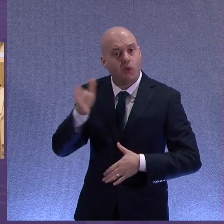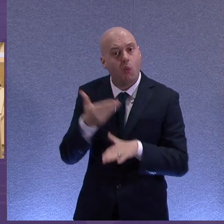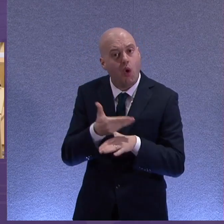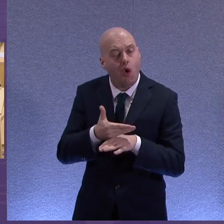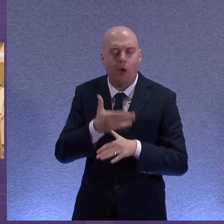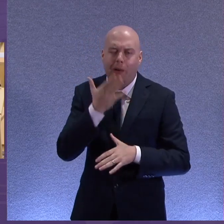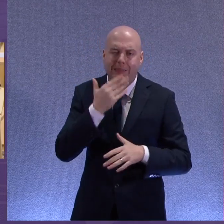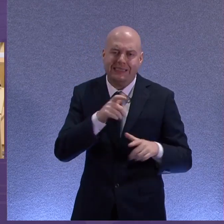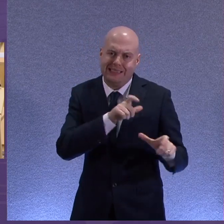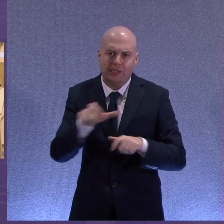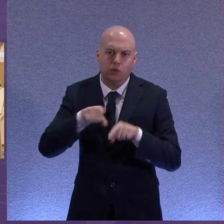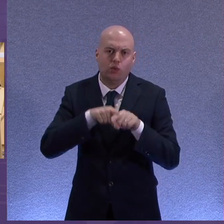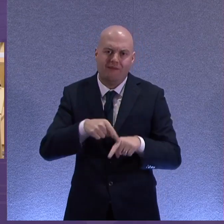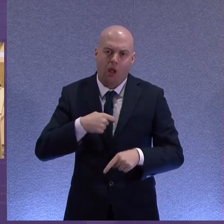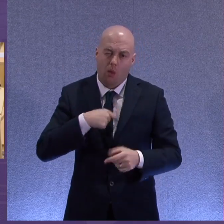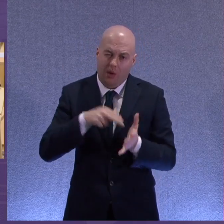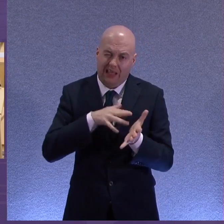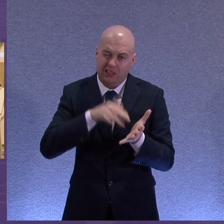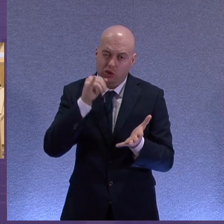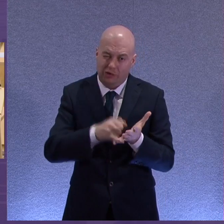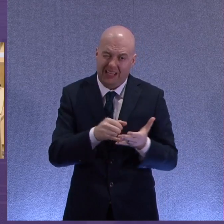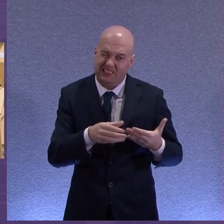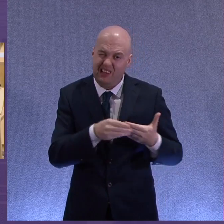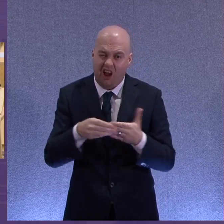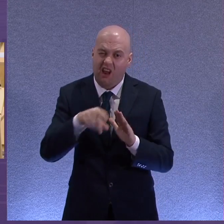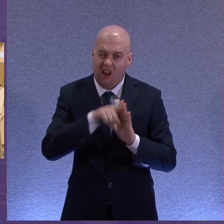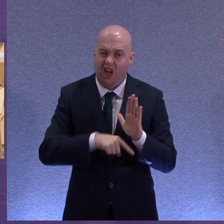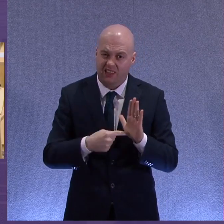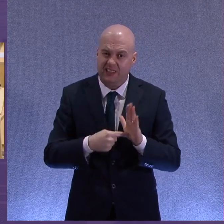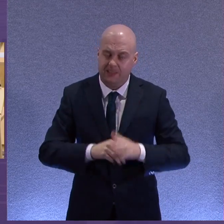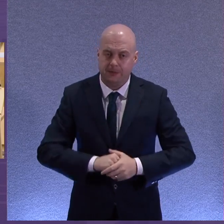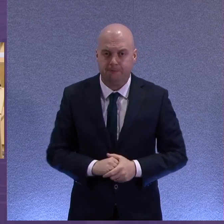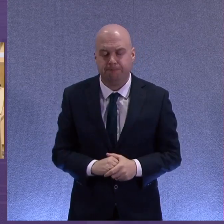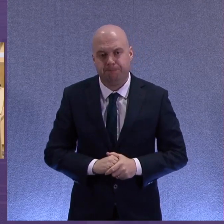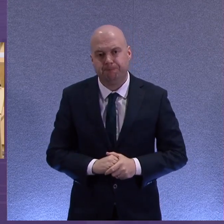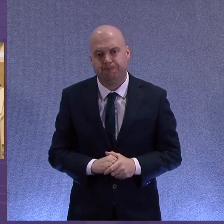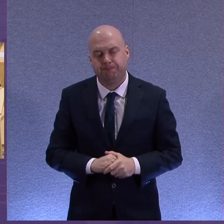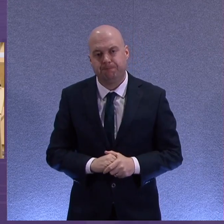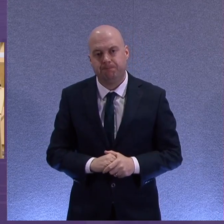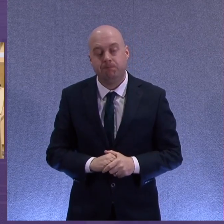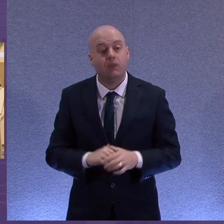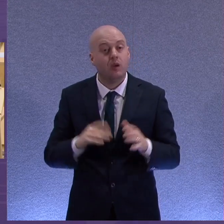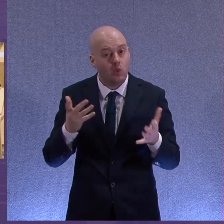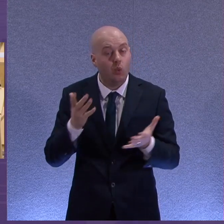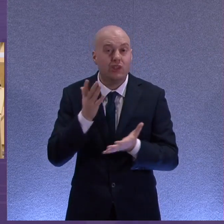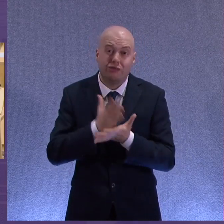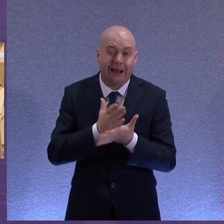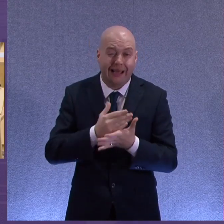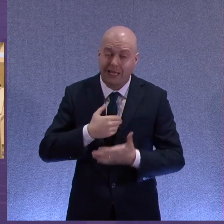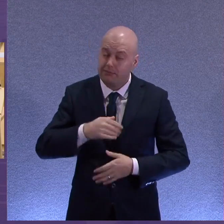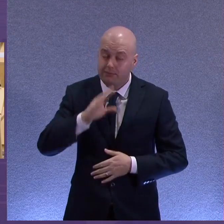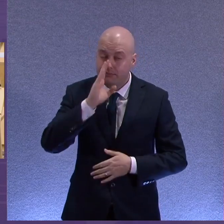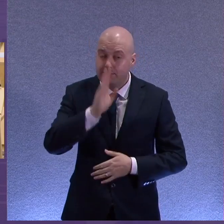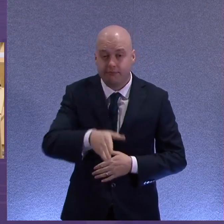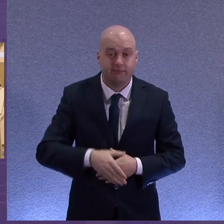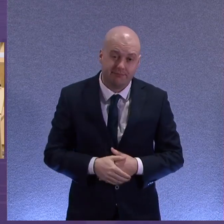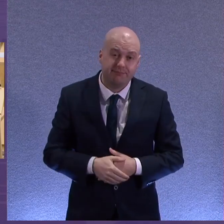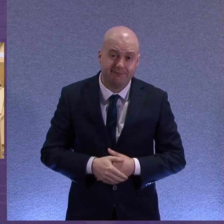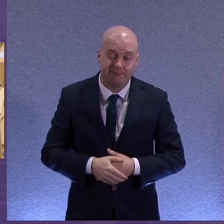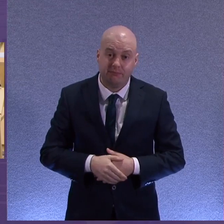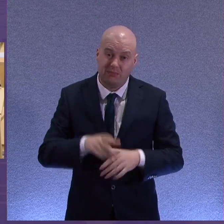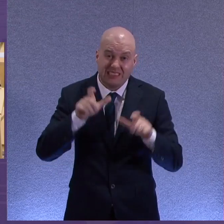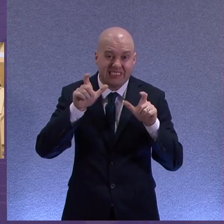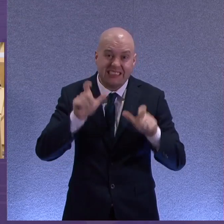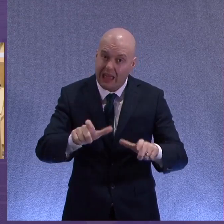hygiene at all times. But the overall message is very clear: people must stay at home. I know how hard